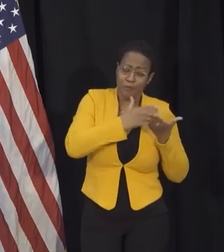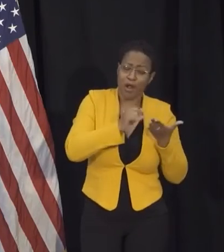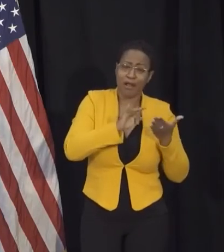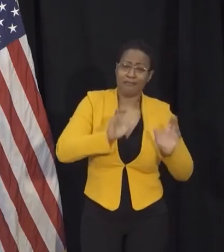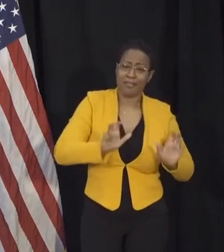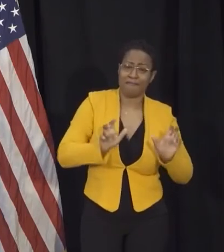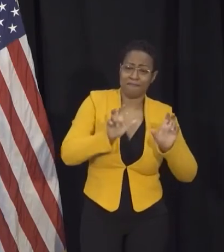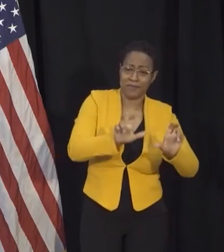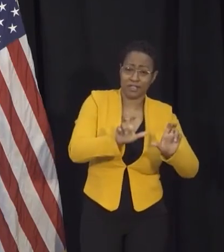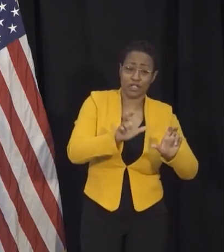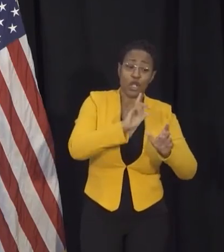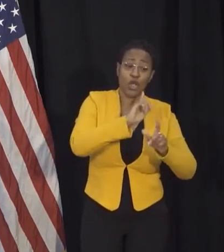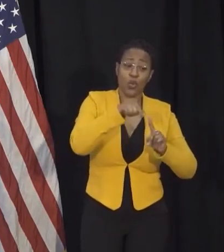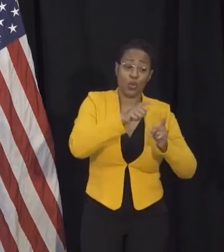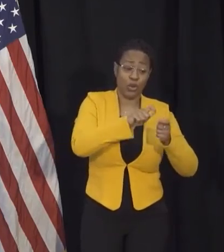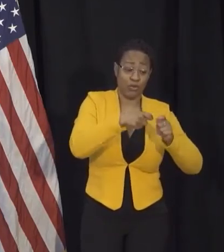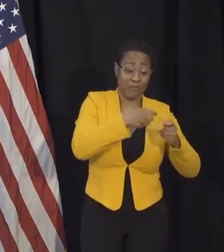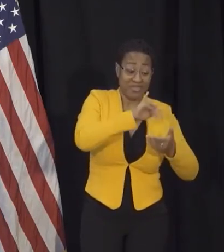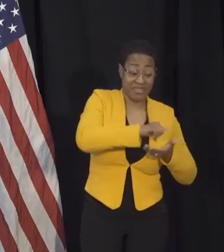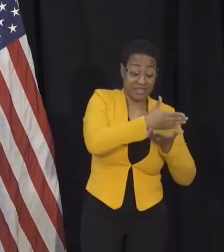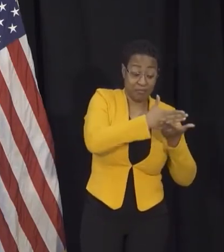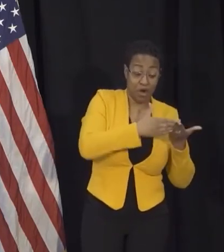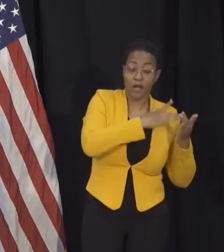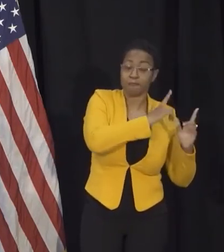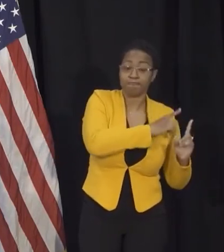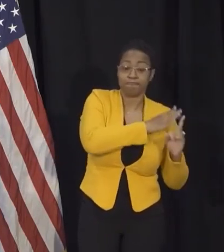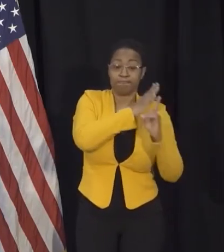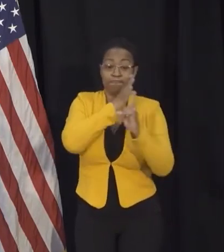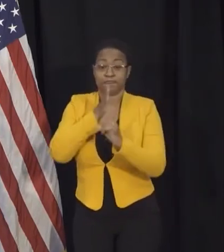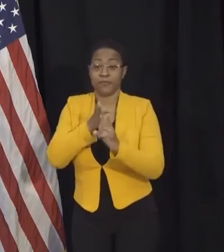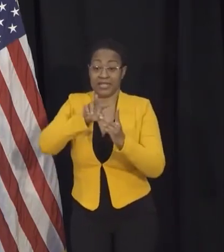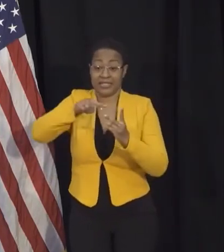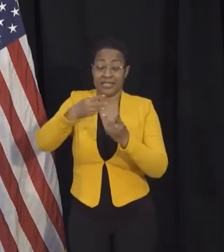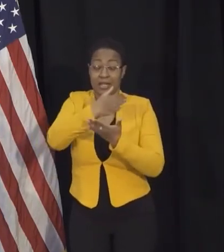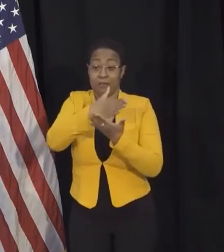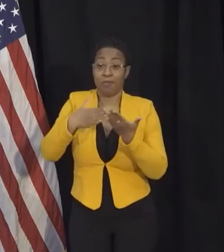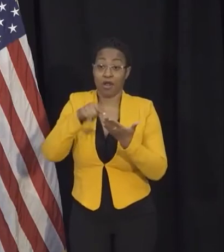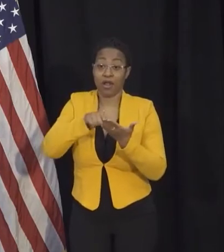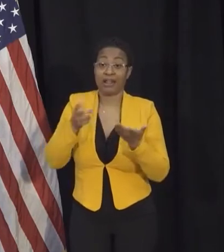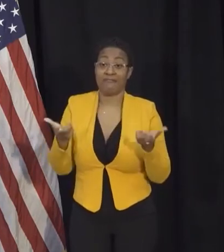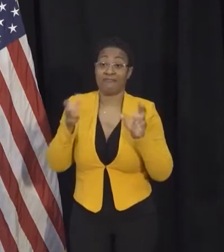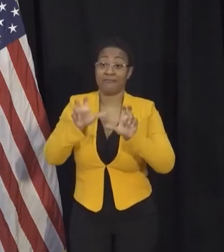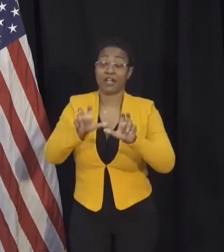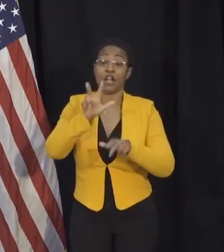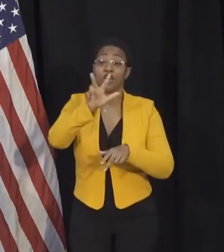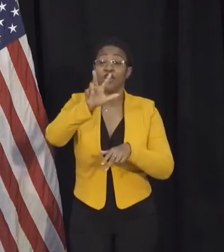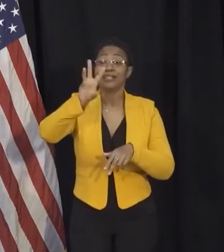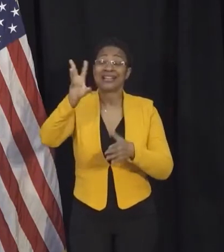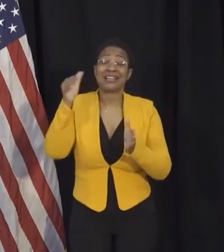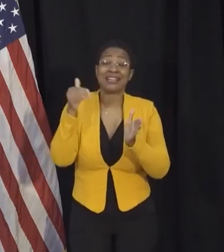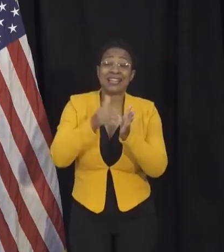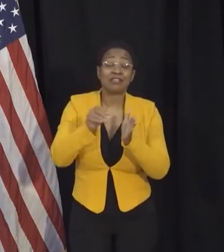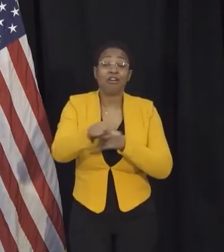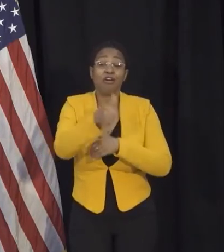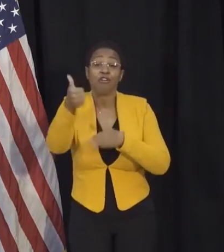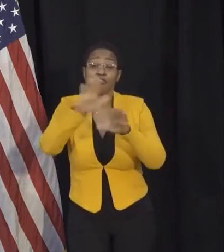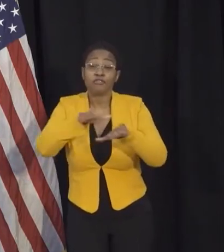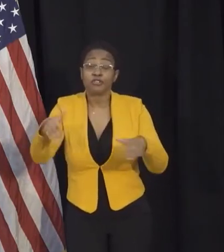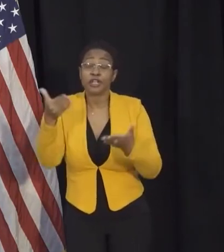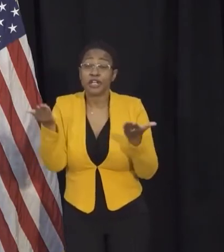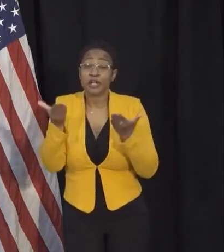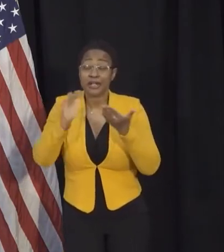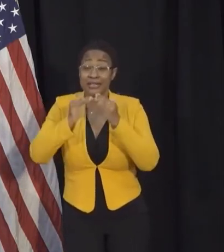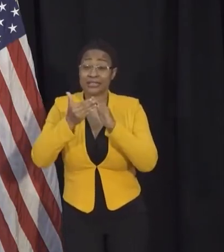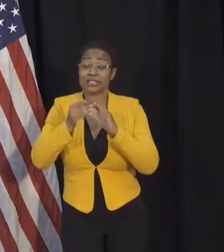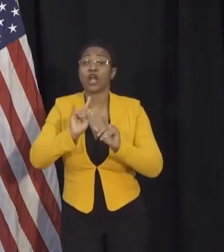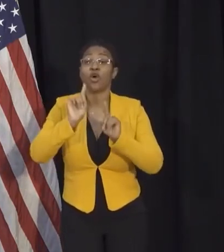investment. Once we close this out, we'll be aiming to do the second tranche of investment. There are 36,000 other children in this city